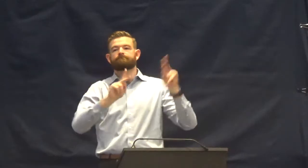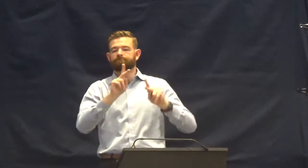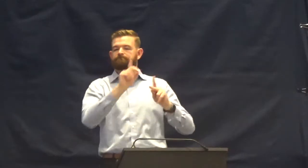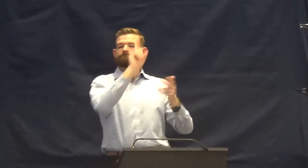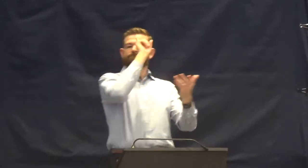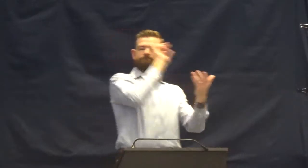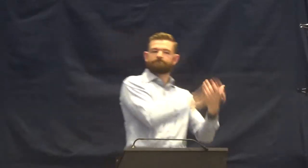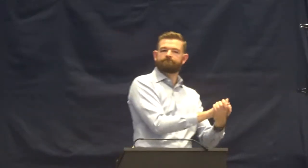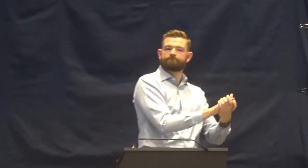history.